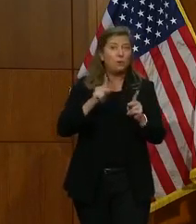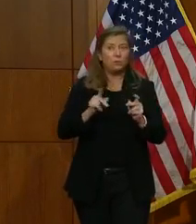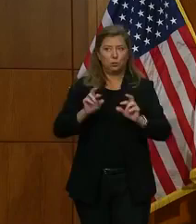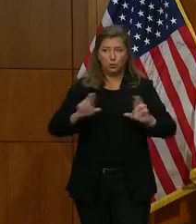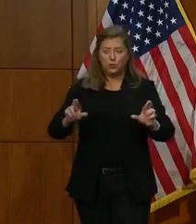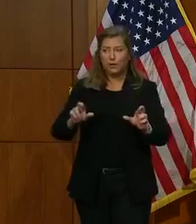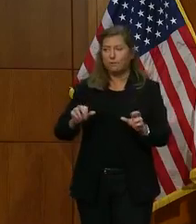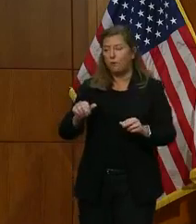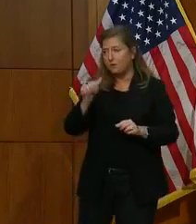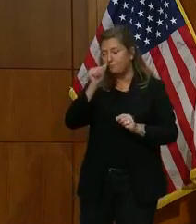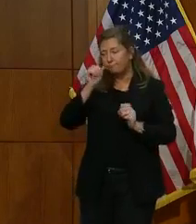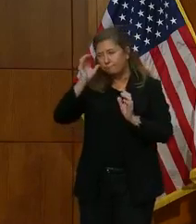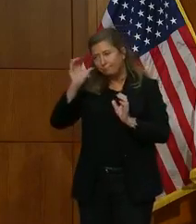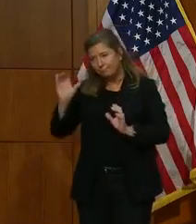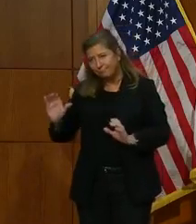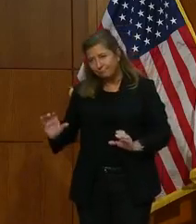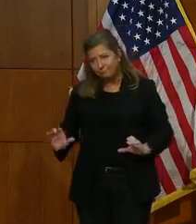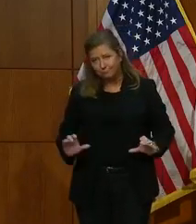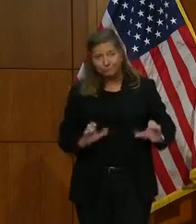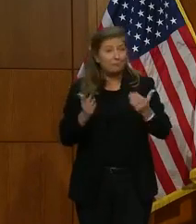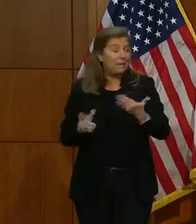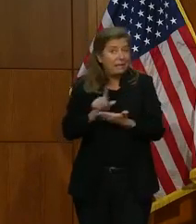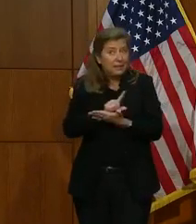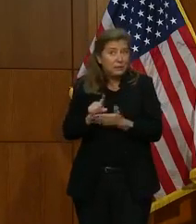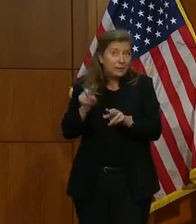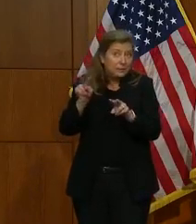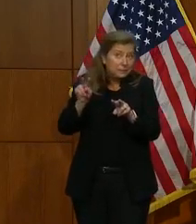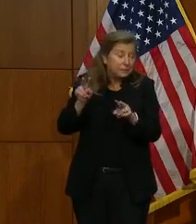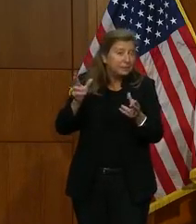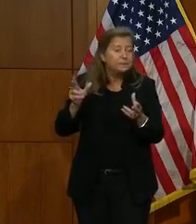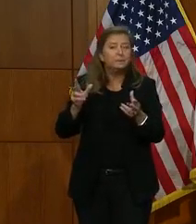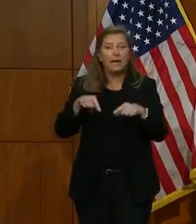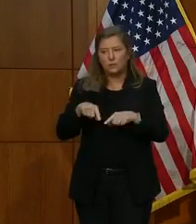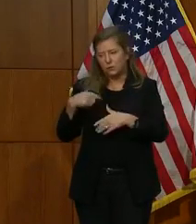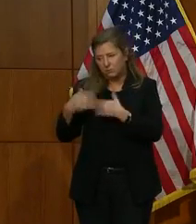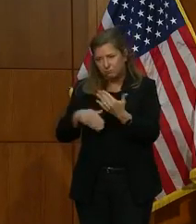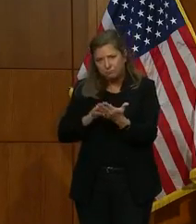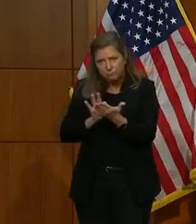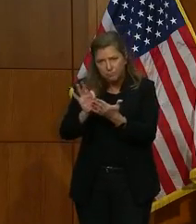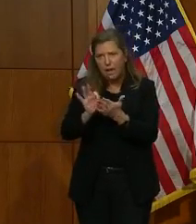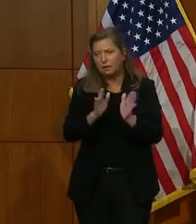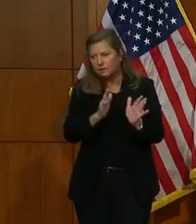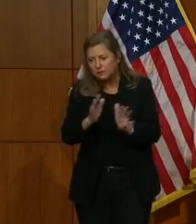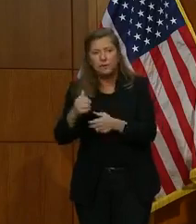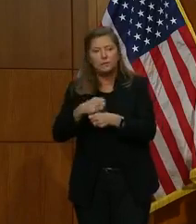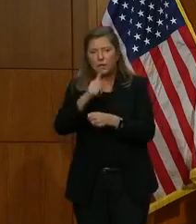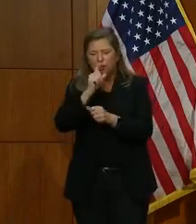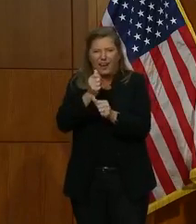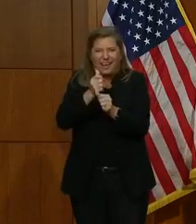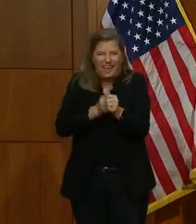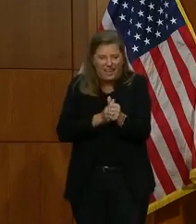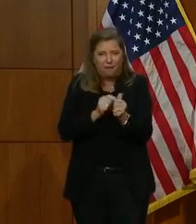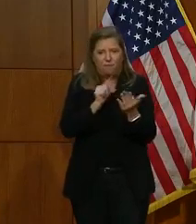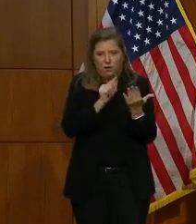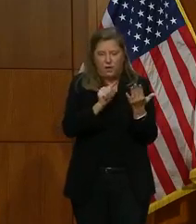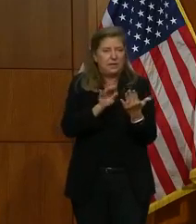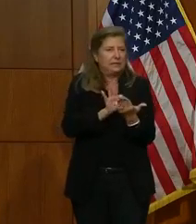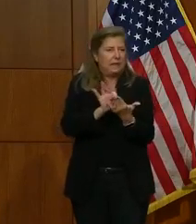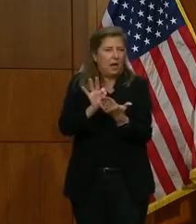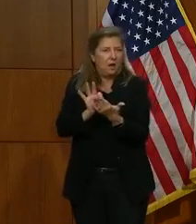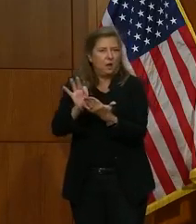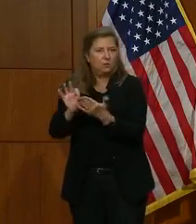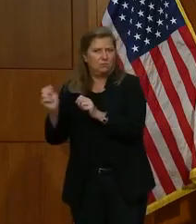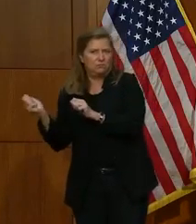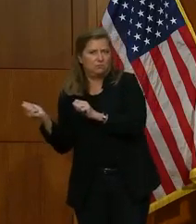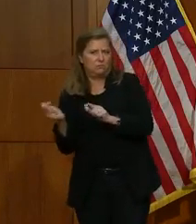and probably a longer week as we go through the ballots here and make sure that every single ballot is counted. And I think